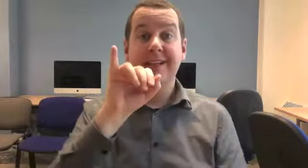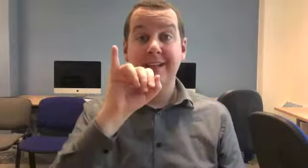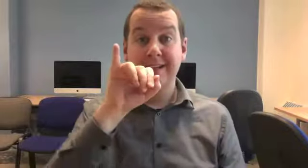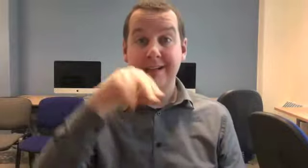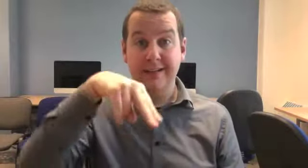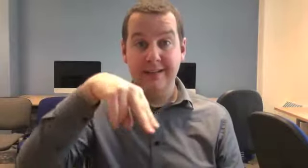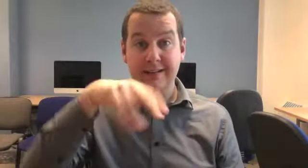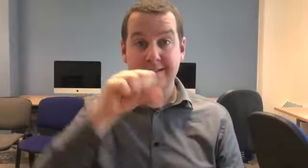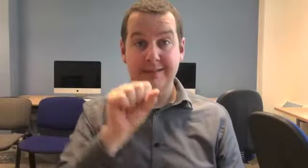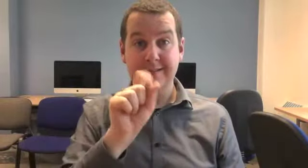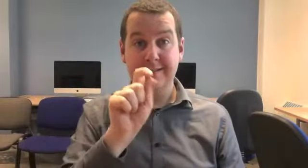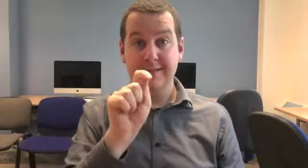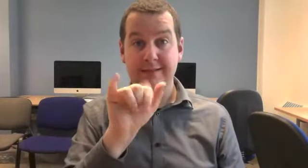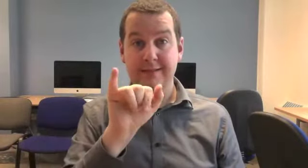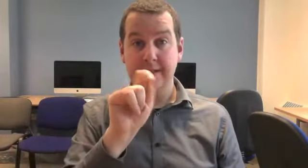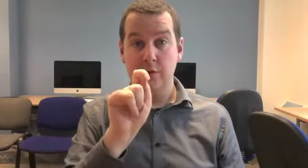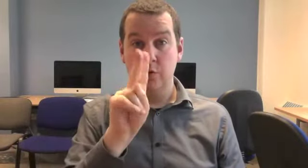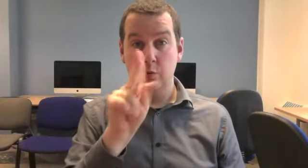about institutions.